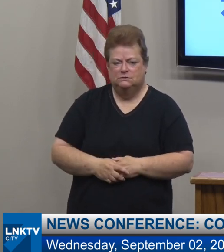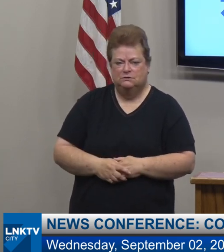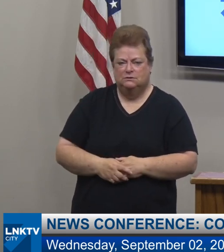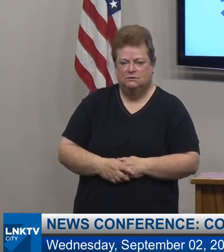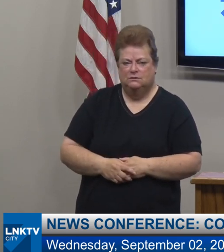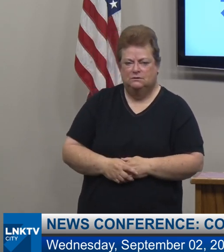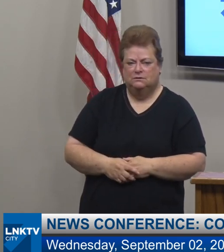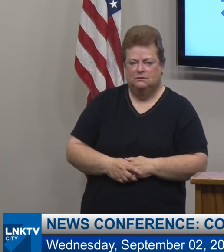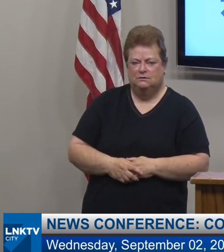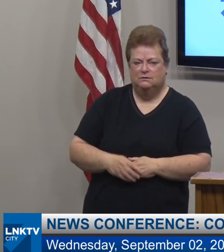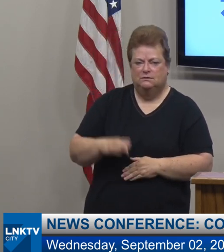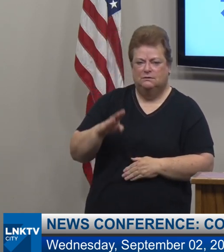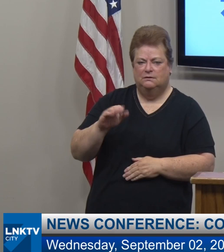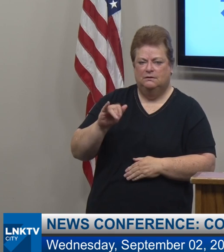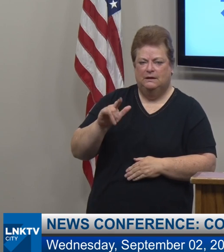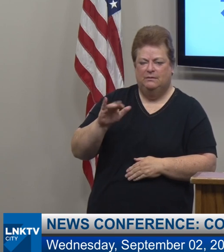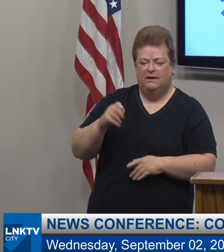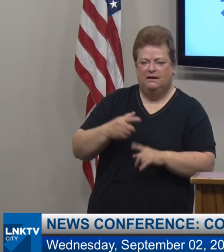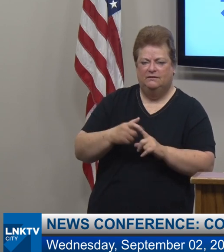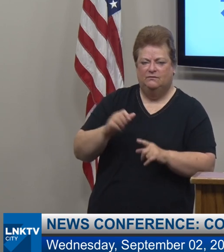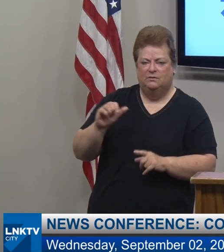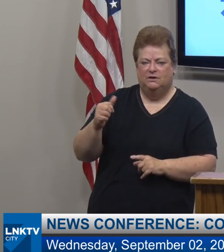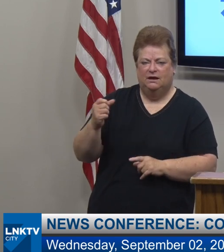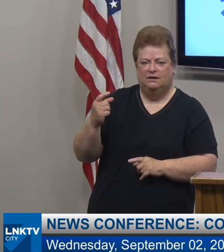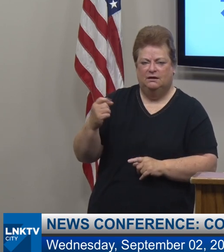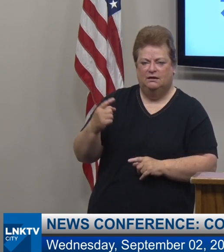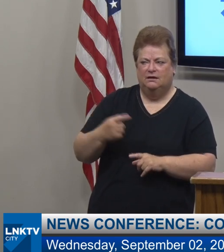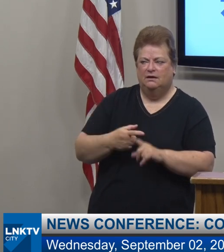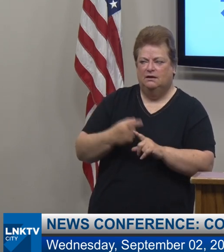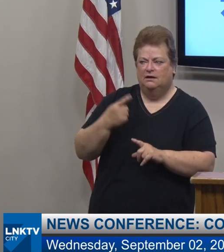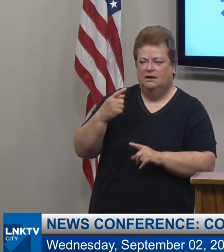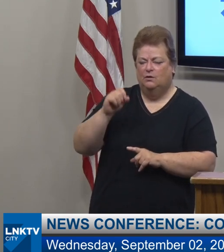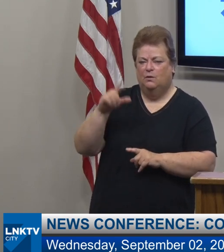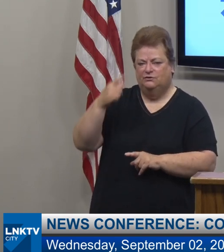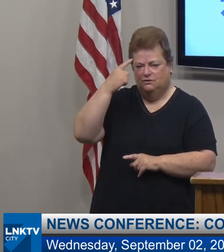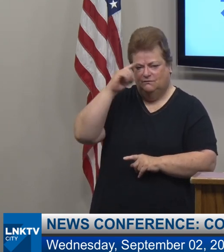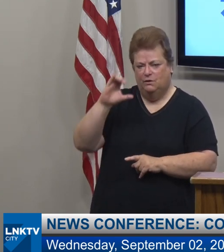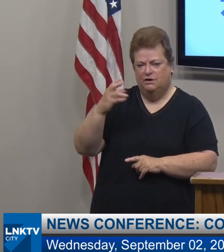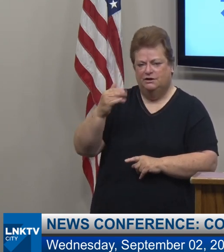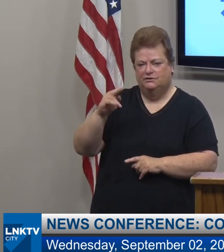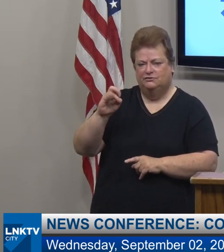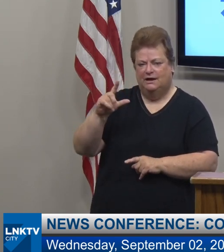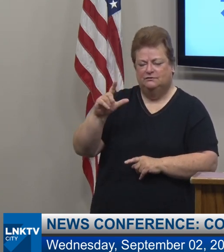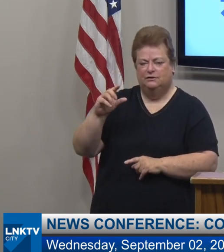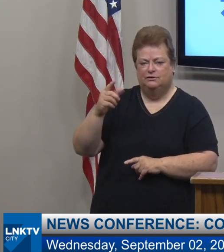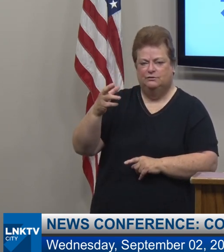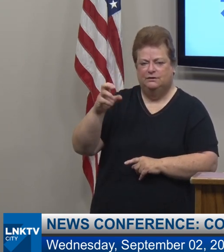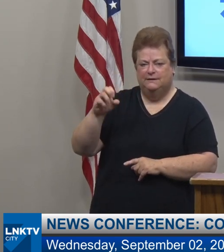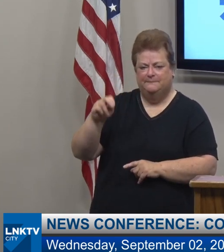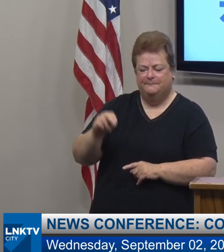This is Bailey with 1011. I have a question for Chancellor Green.